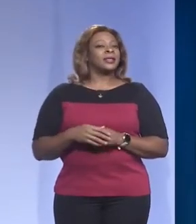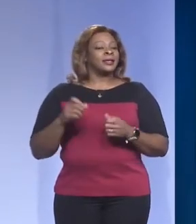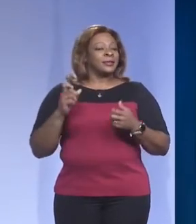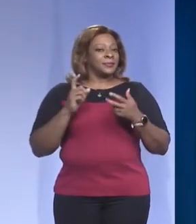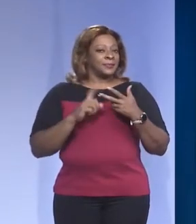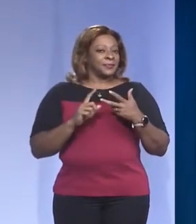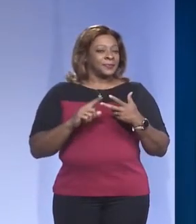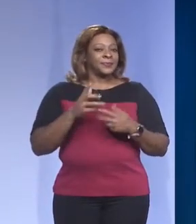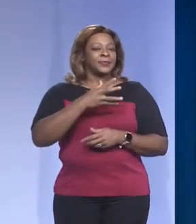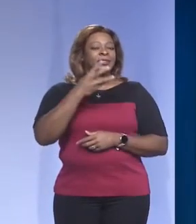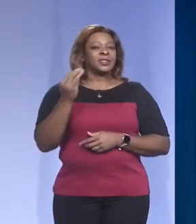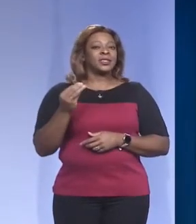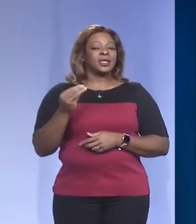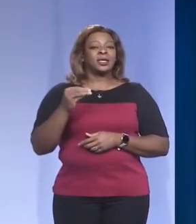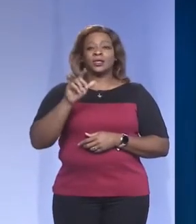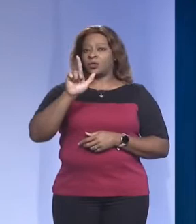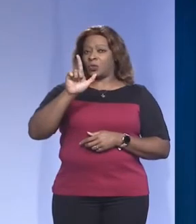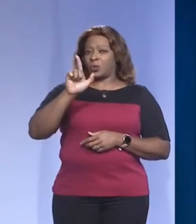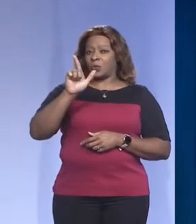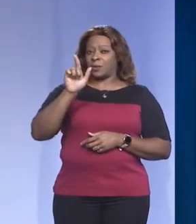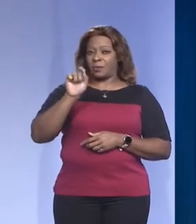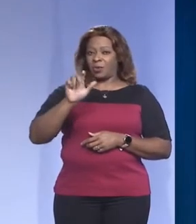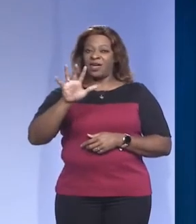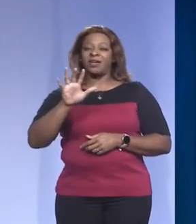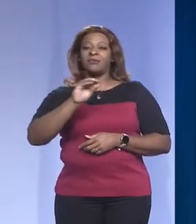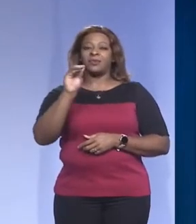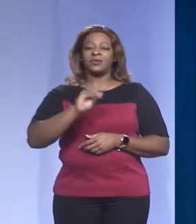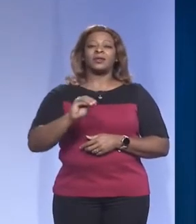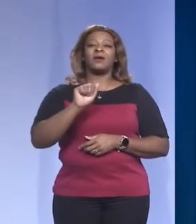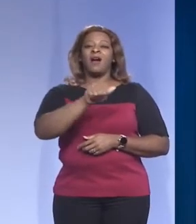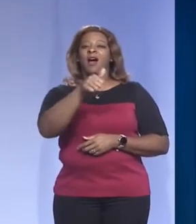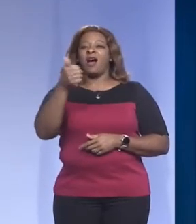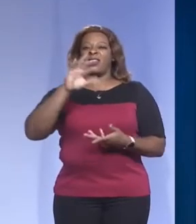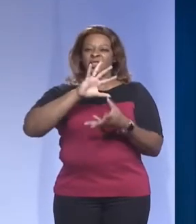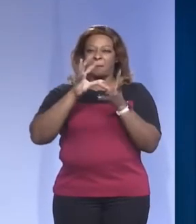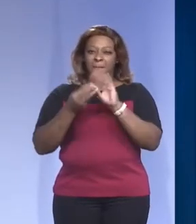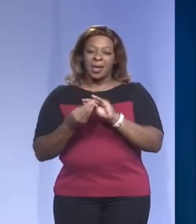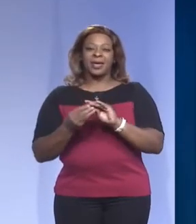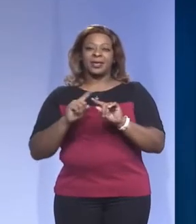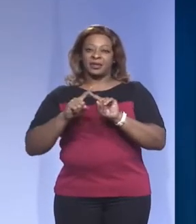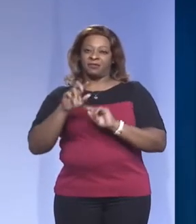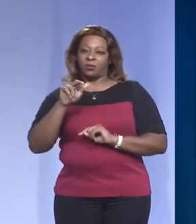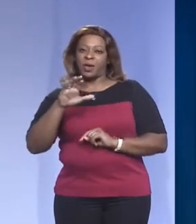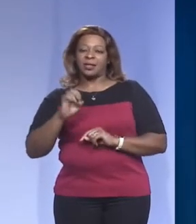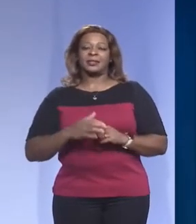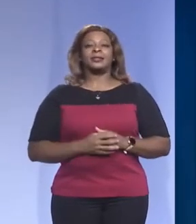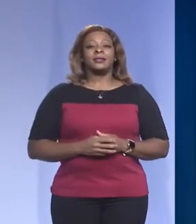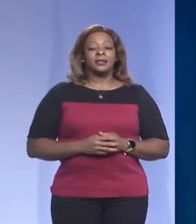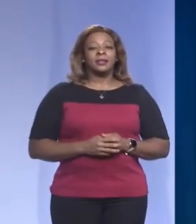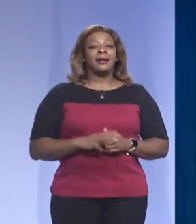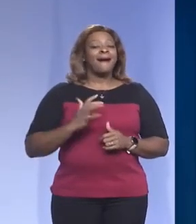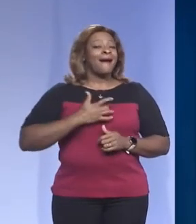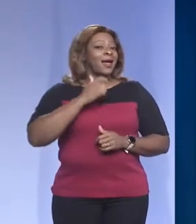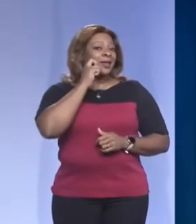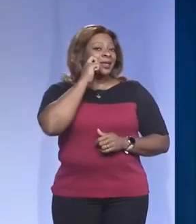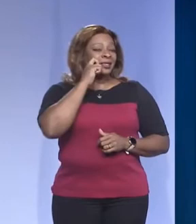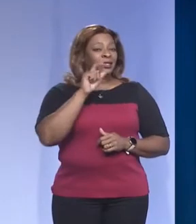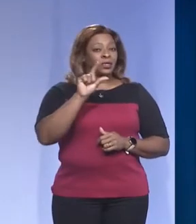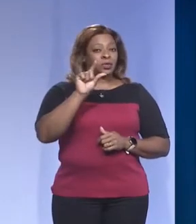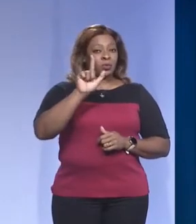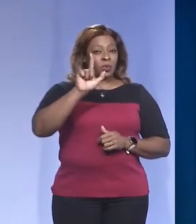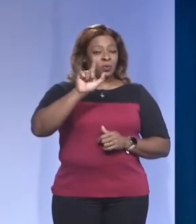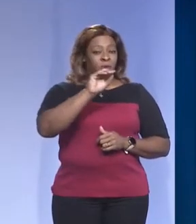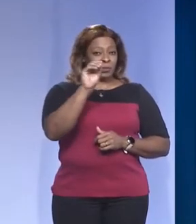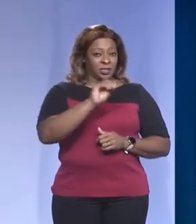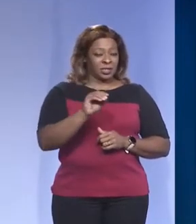citizens, and the 21.5% is all others combined. In terms of our ethnicity, about